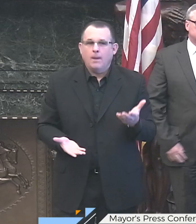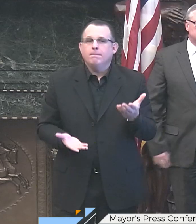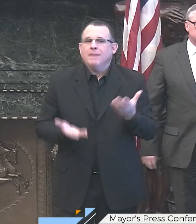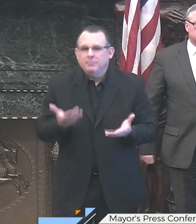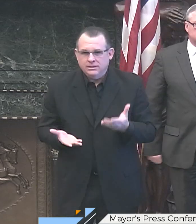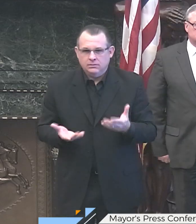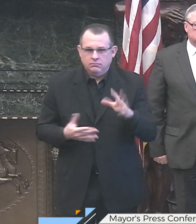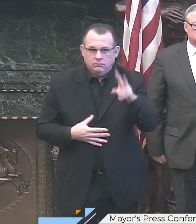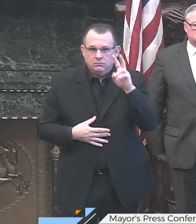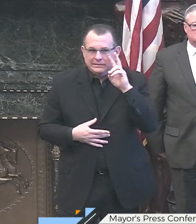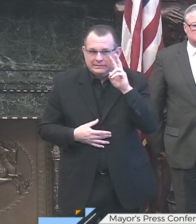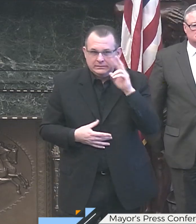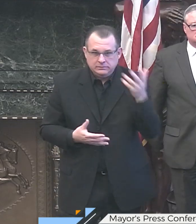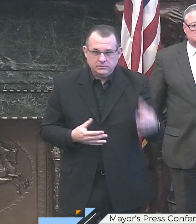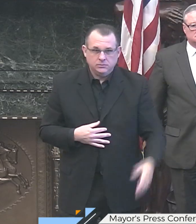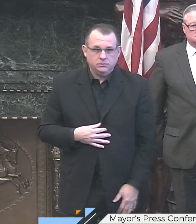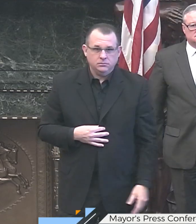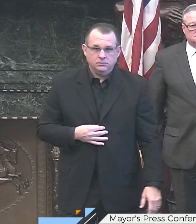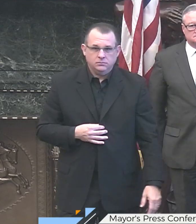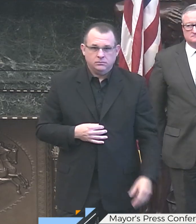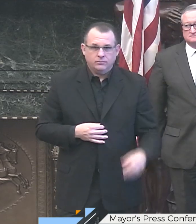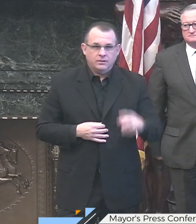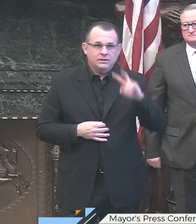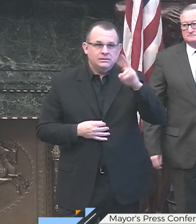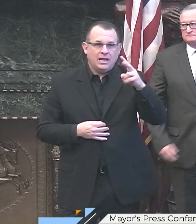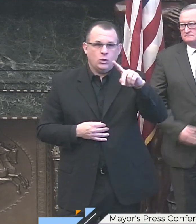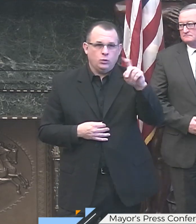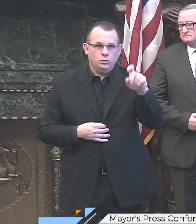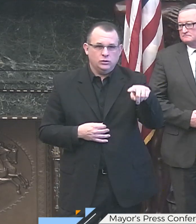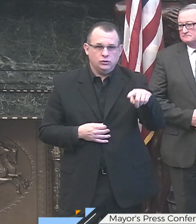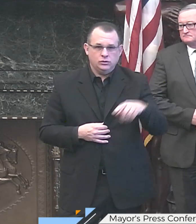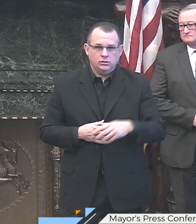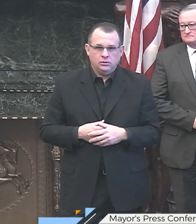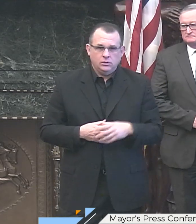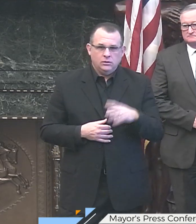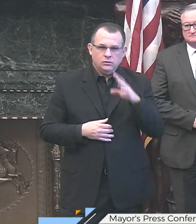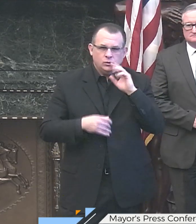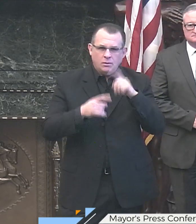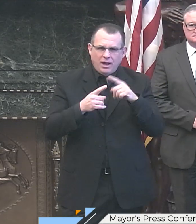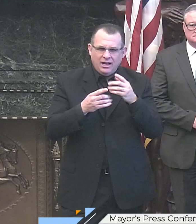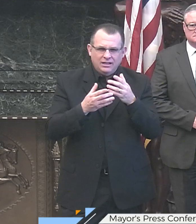talked a lot about supplies and how it is. You've said almost